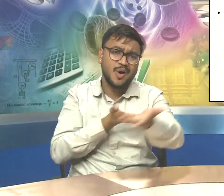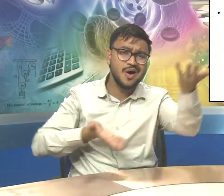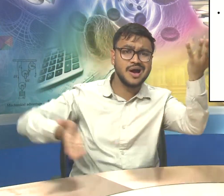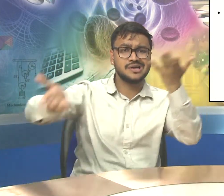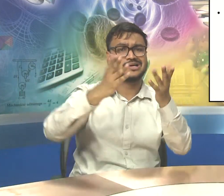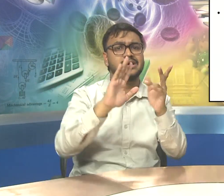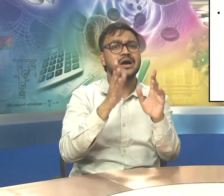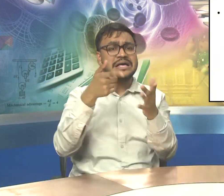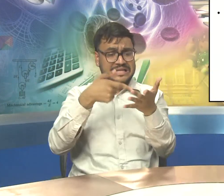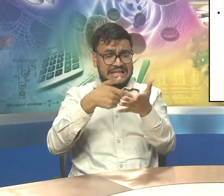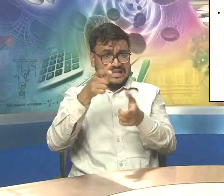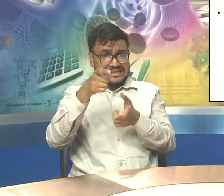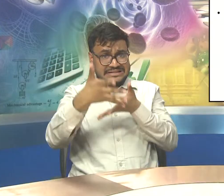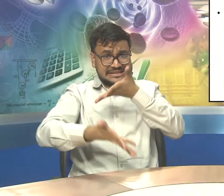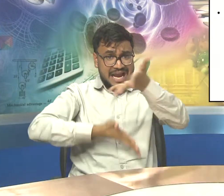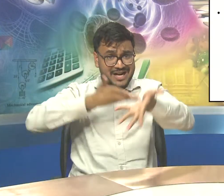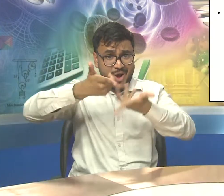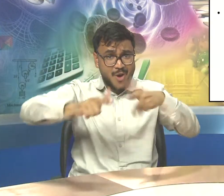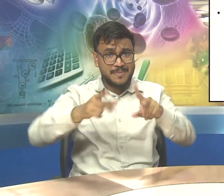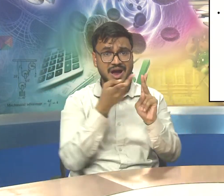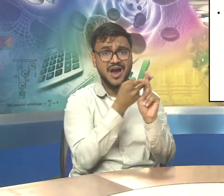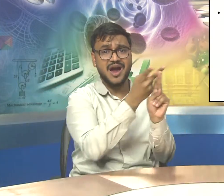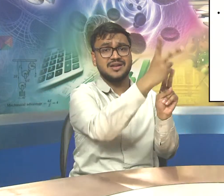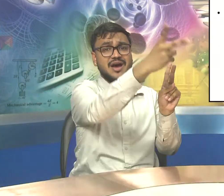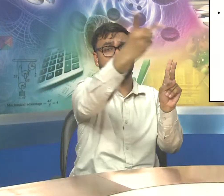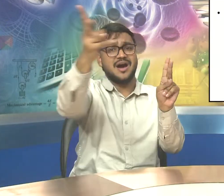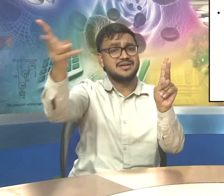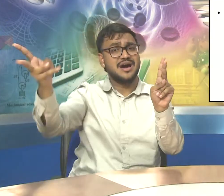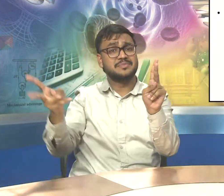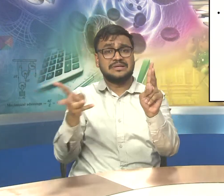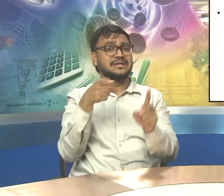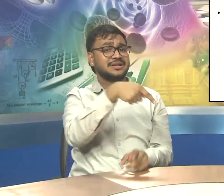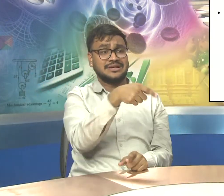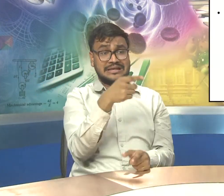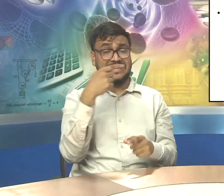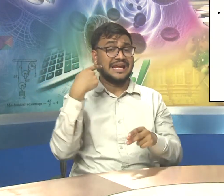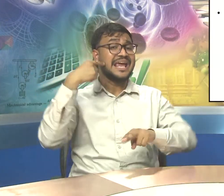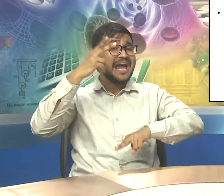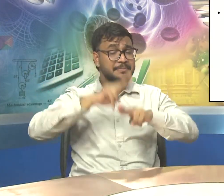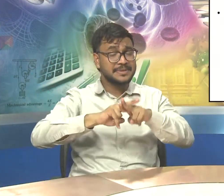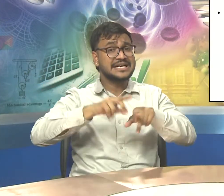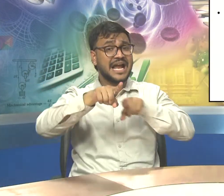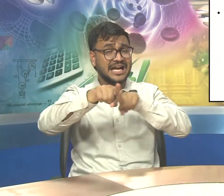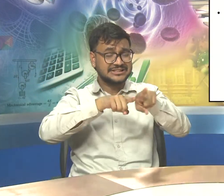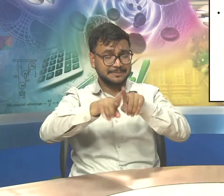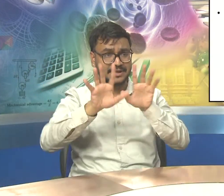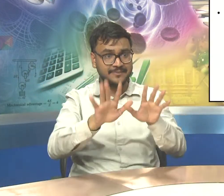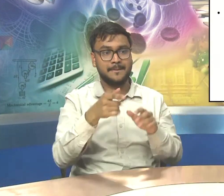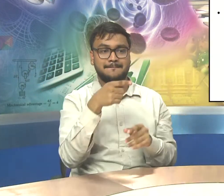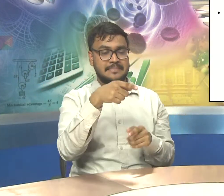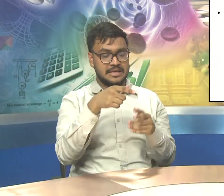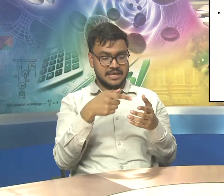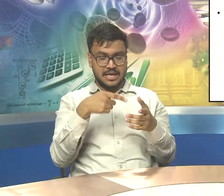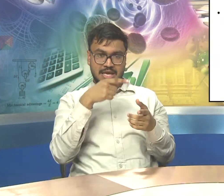Deaf people from different countries cannot easily understand each other's sign